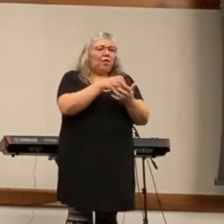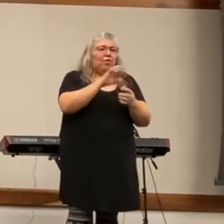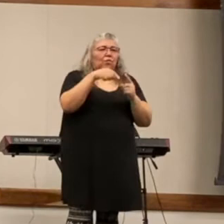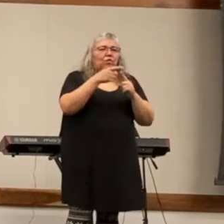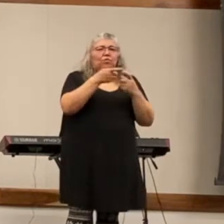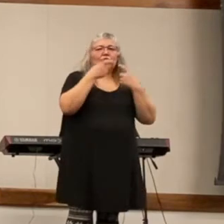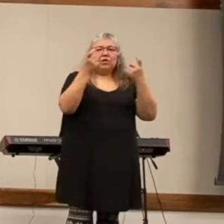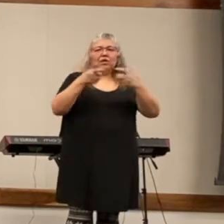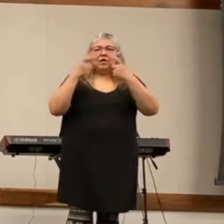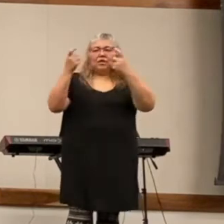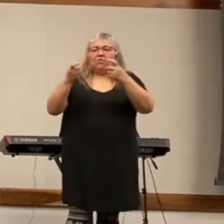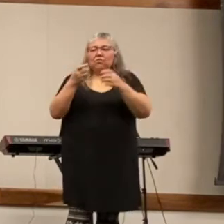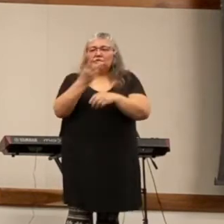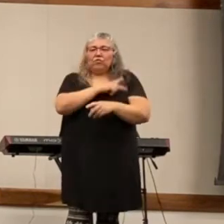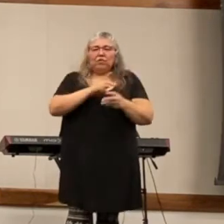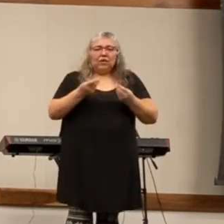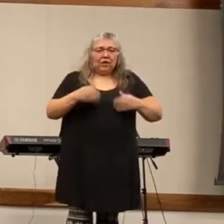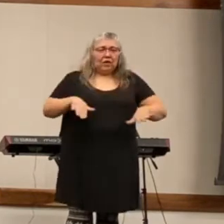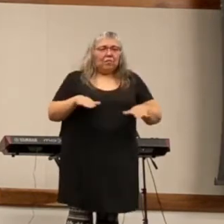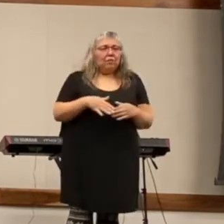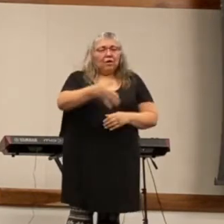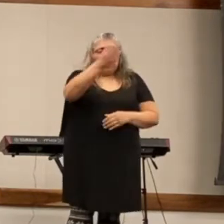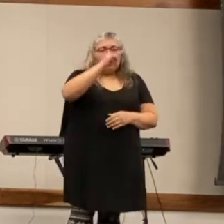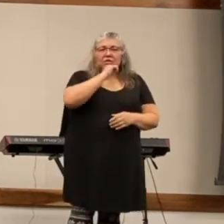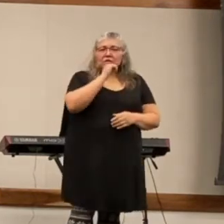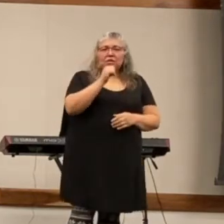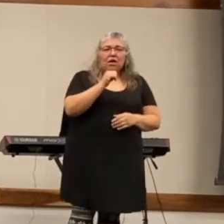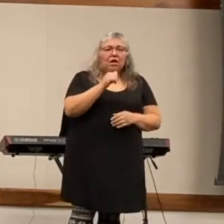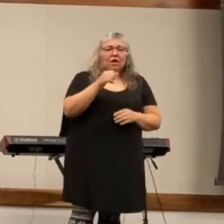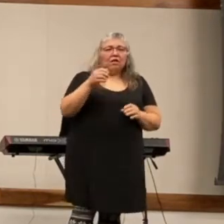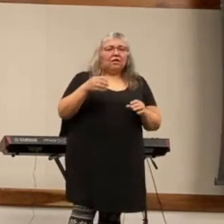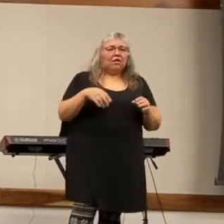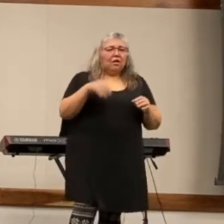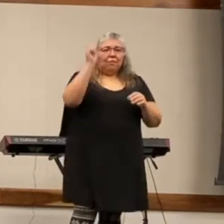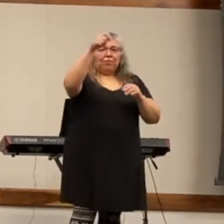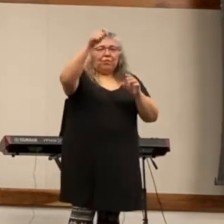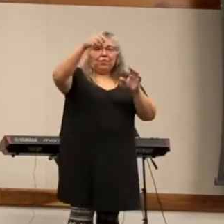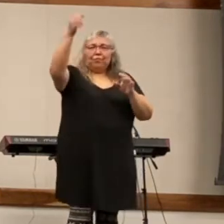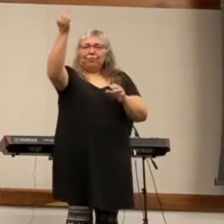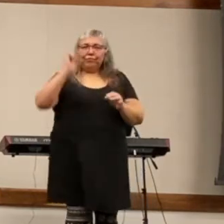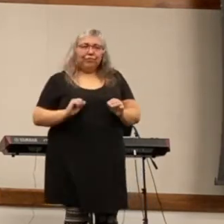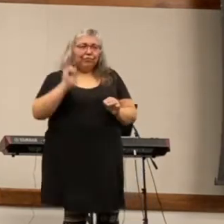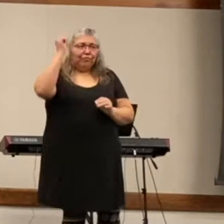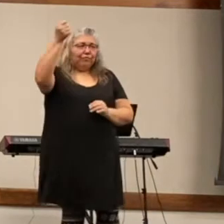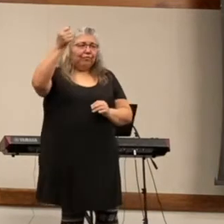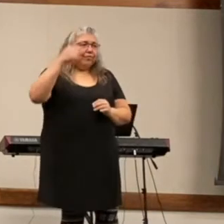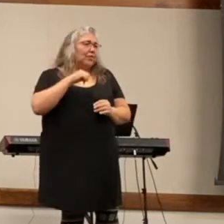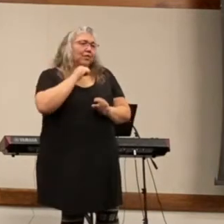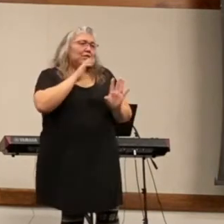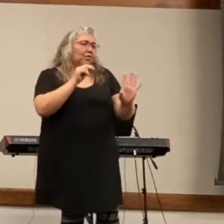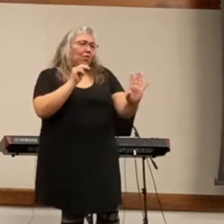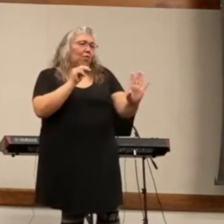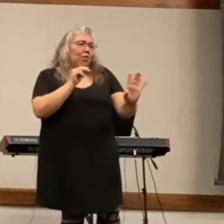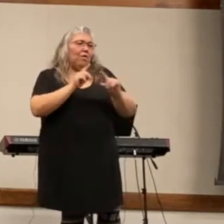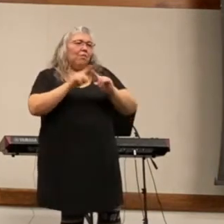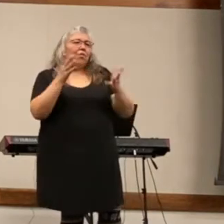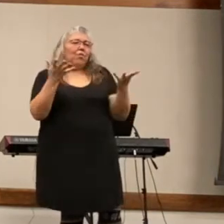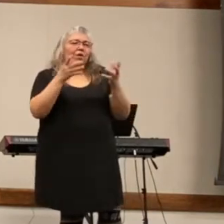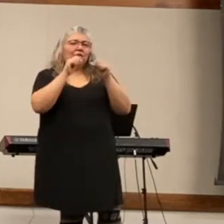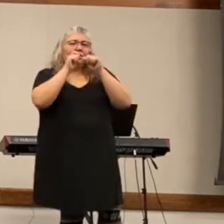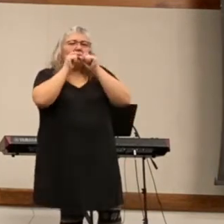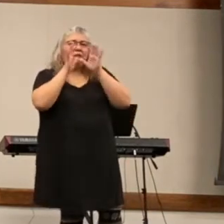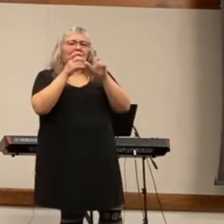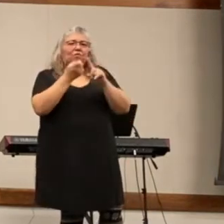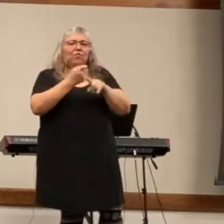give generously to the kingdom. You see, God's not a slot machine. He's not a slot machine. But what is a blessing from